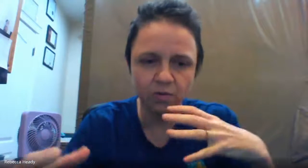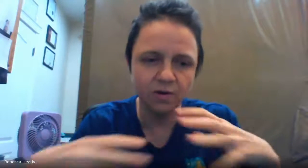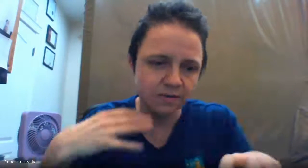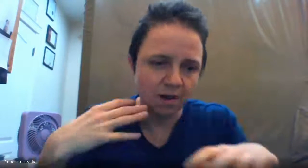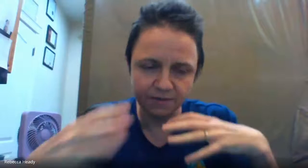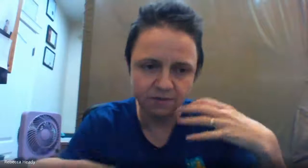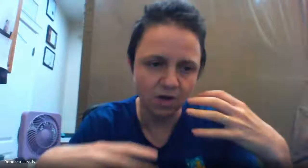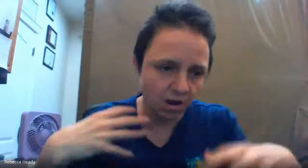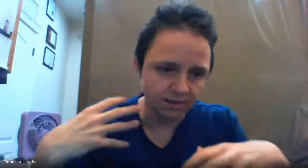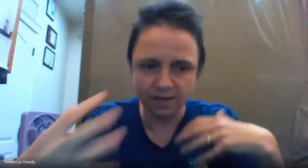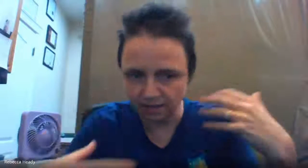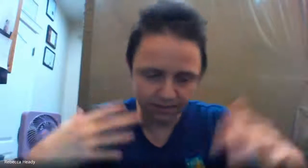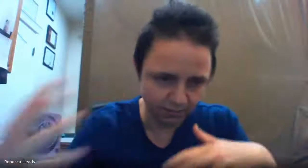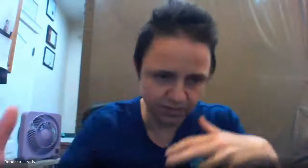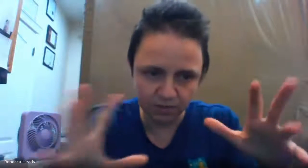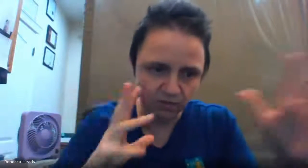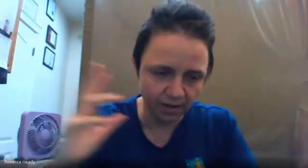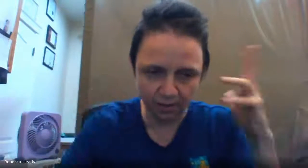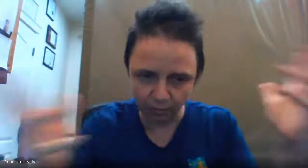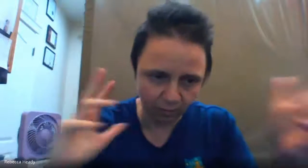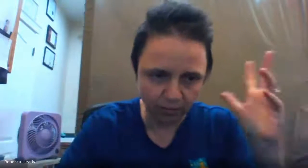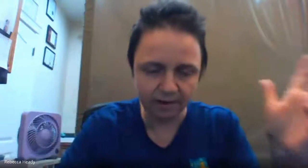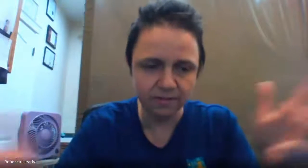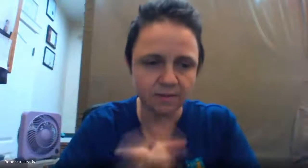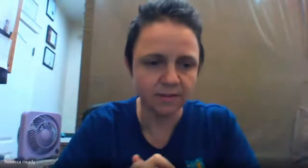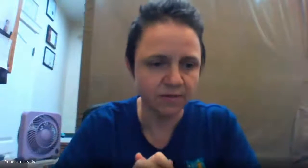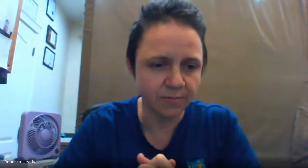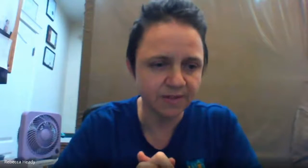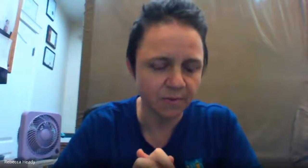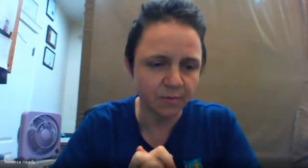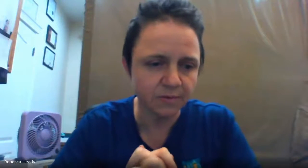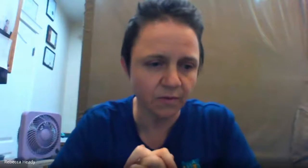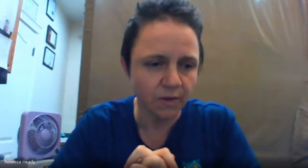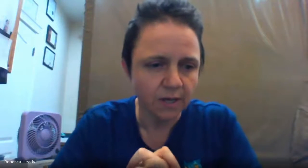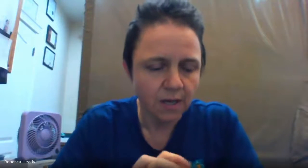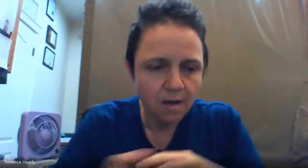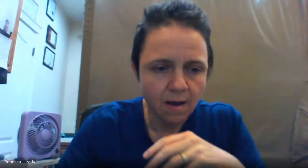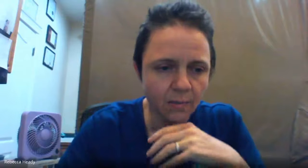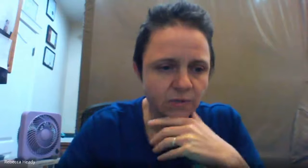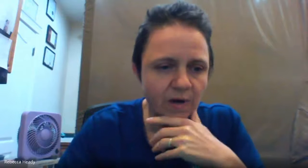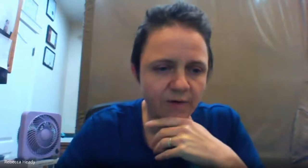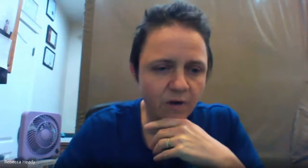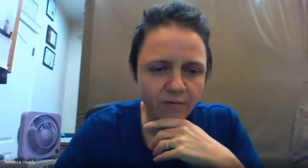you all often talk and sign at the same time because you've got hearing people around at the same time as deaf people. So it's whatever you're comfortable